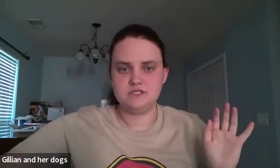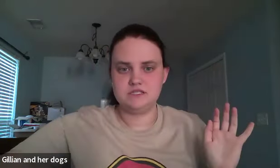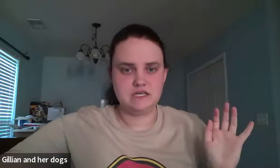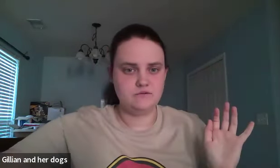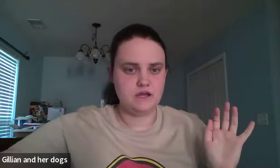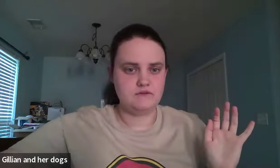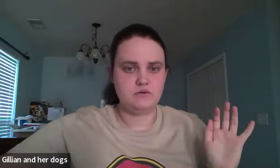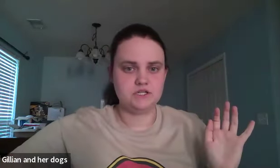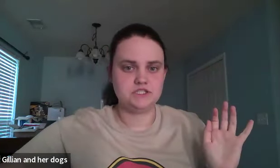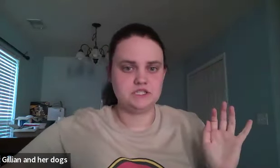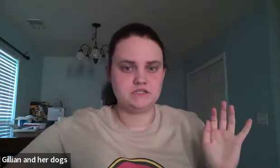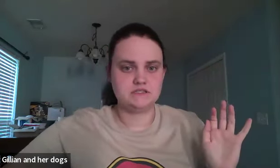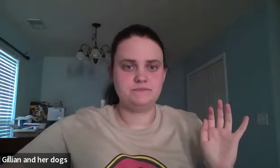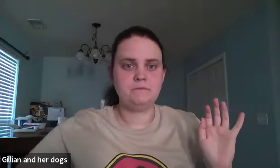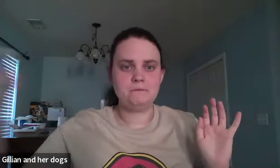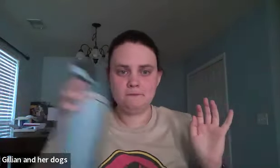just seeing if we have any questions.